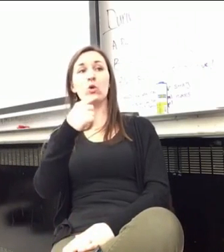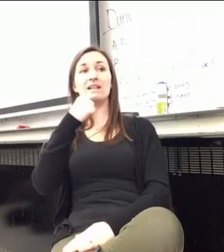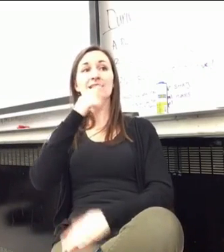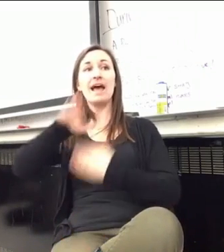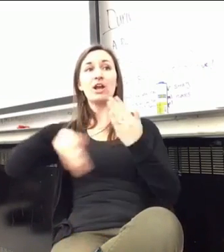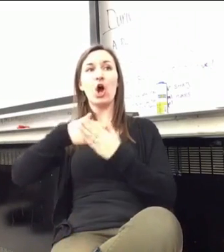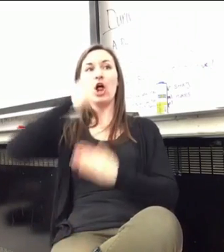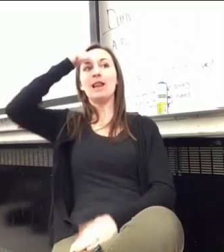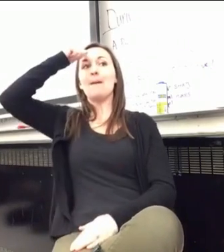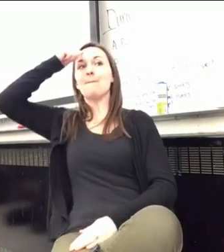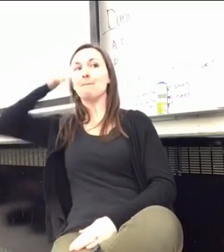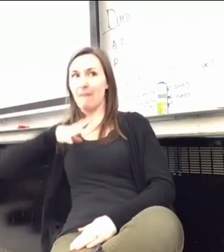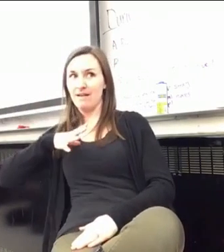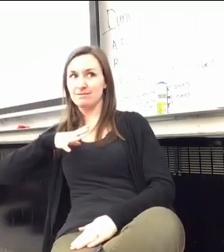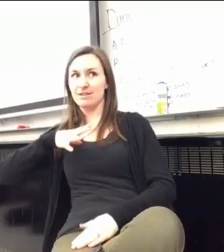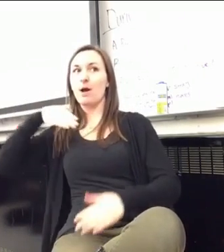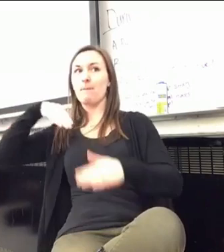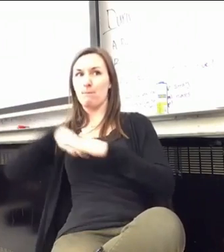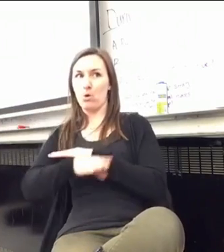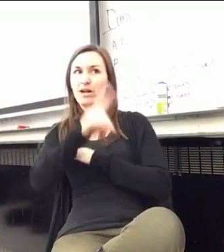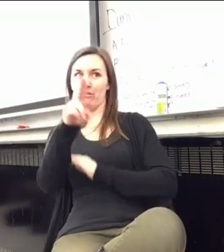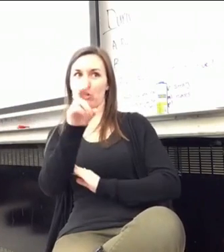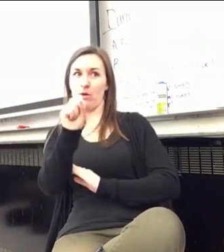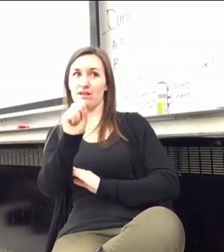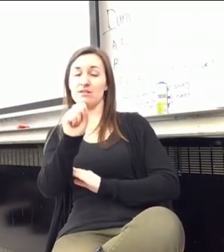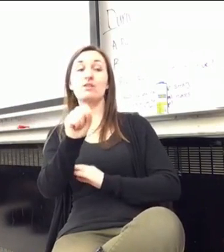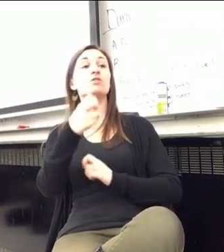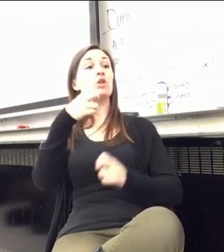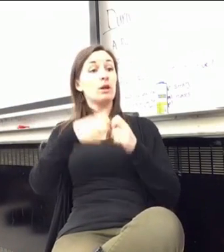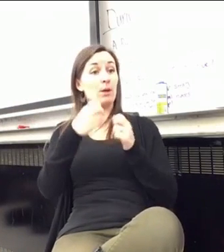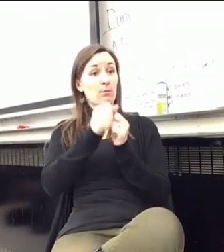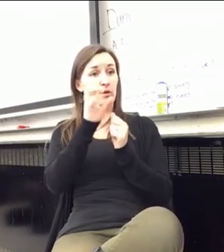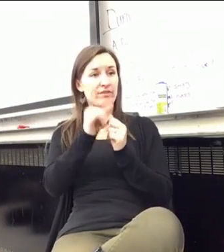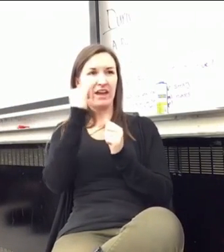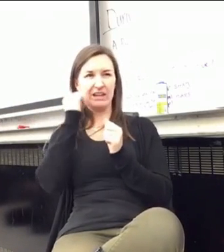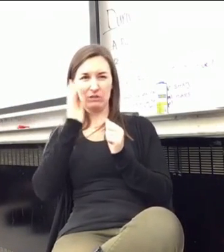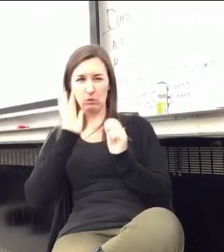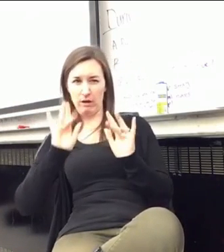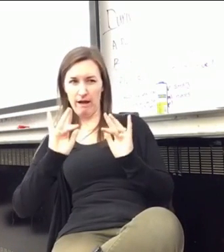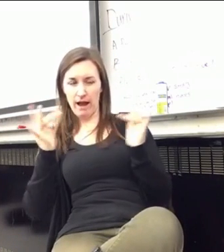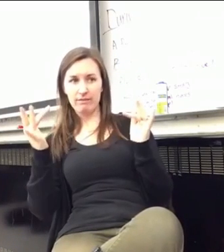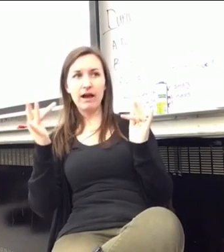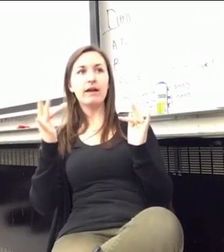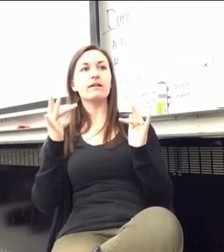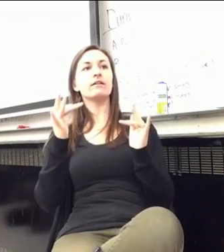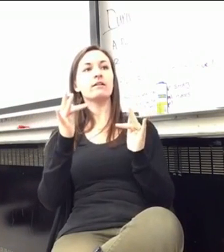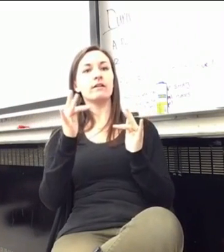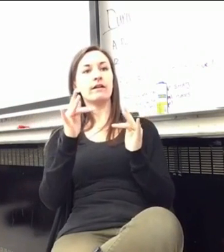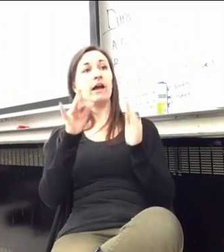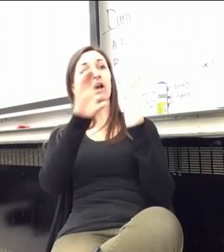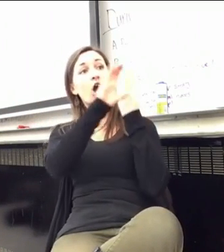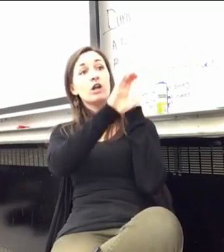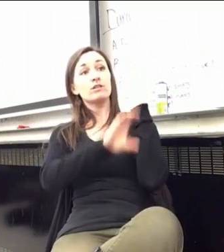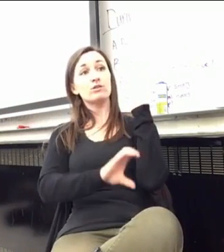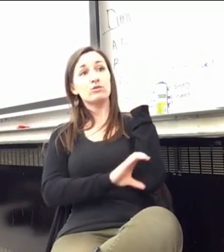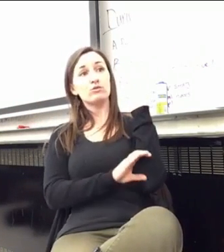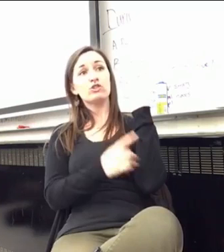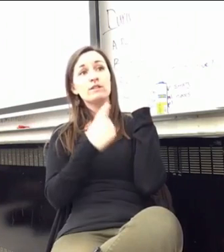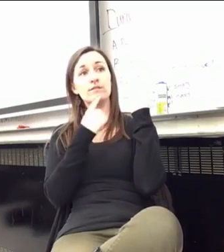men born in the United States. The problem with that, so if you will highlight, Constitution